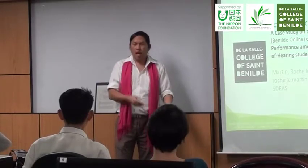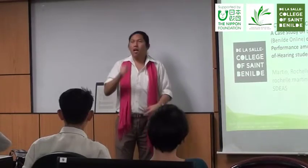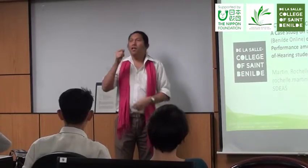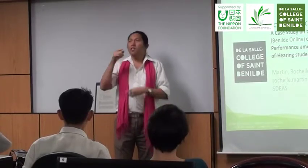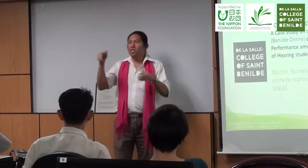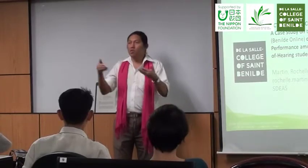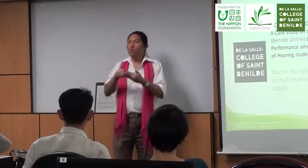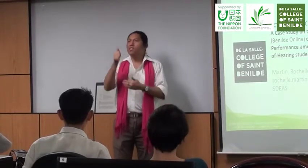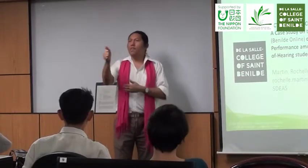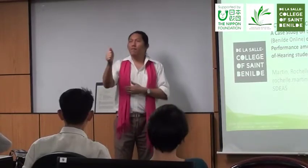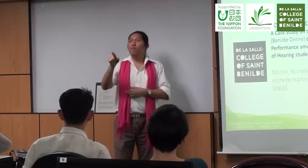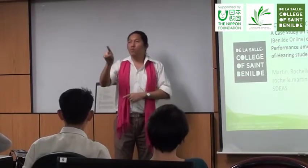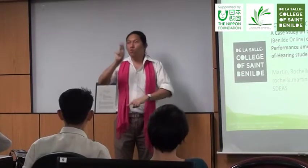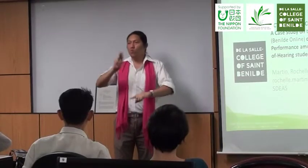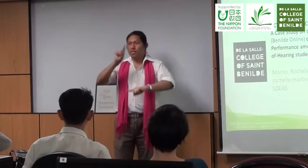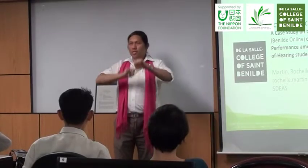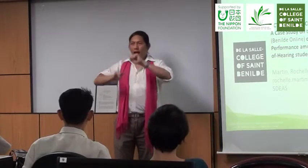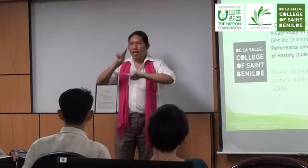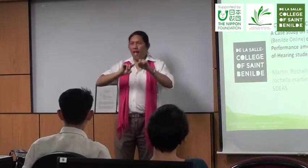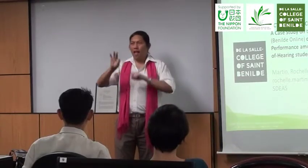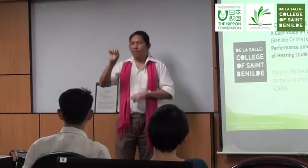other Christina.